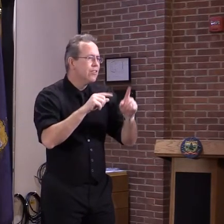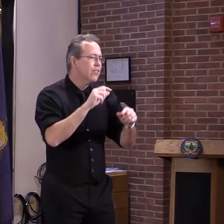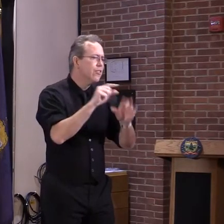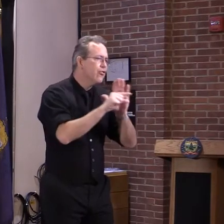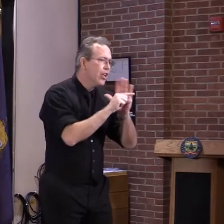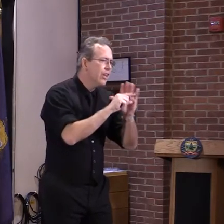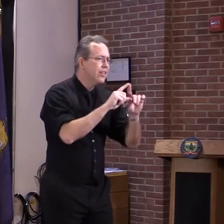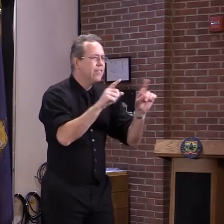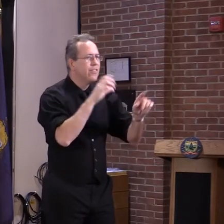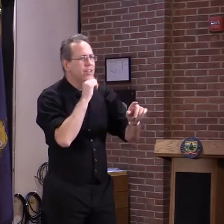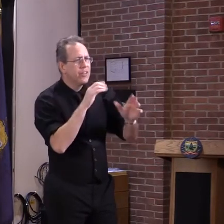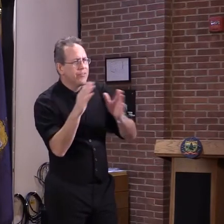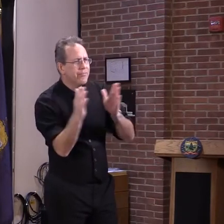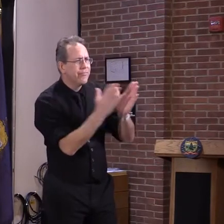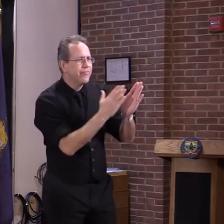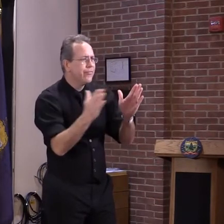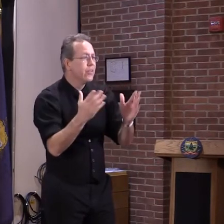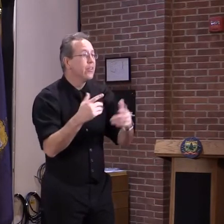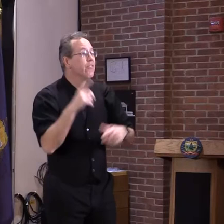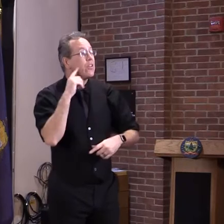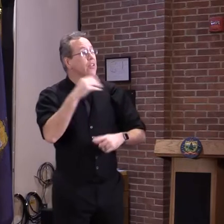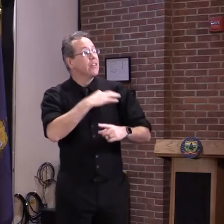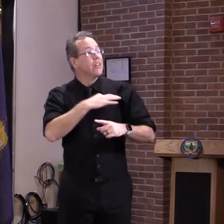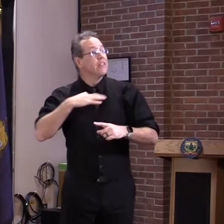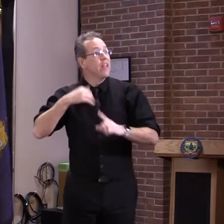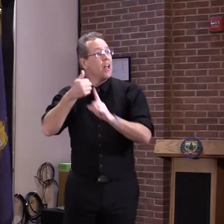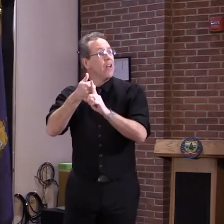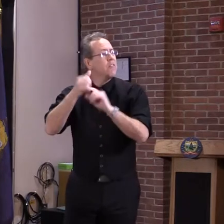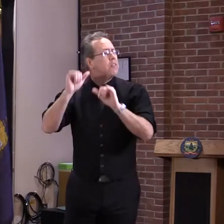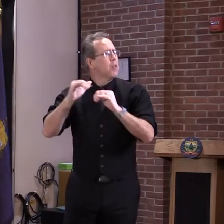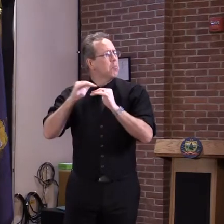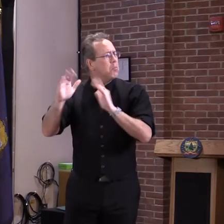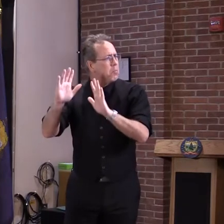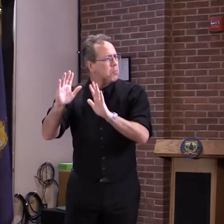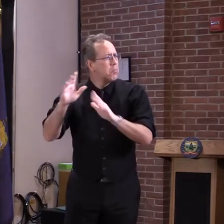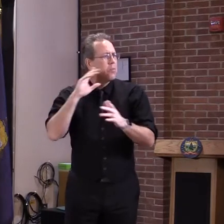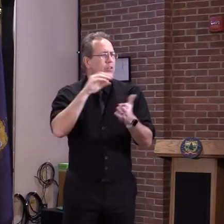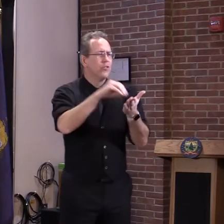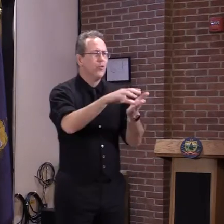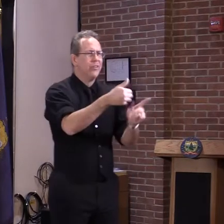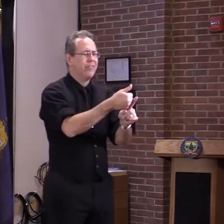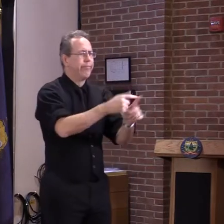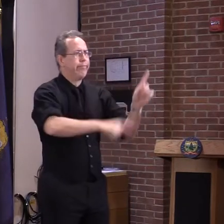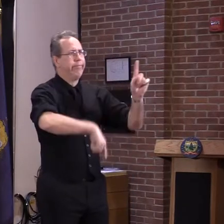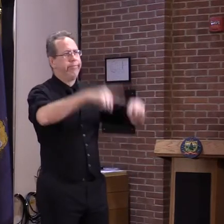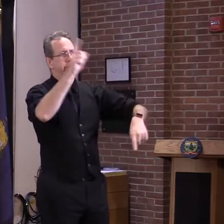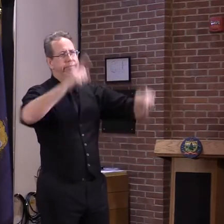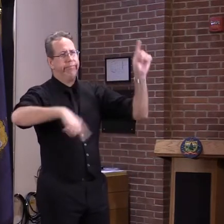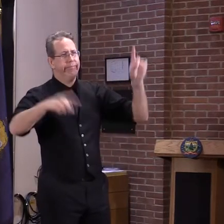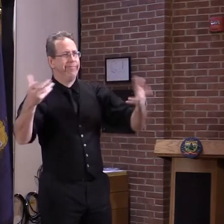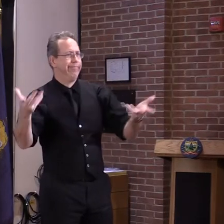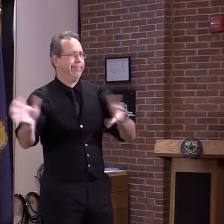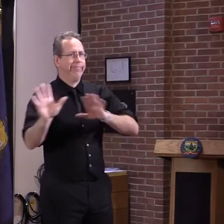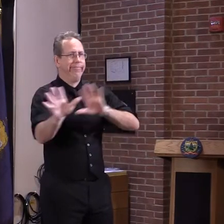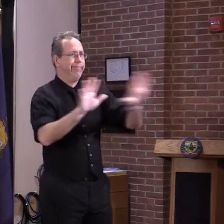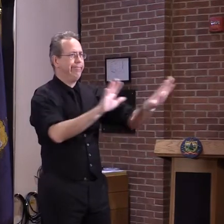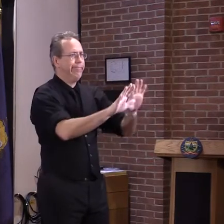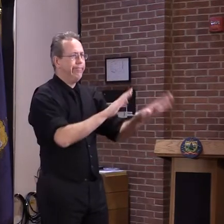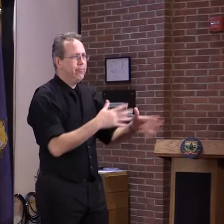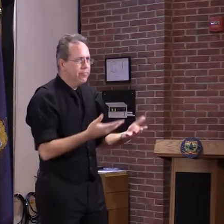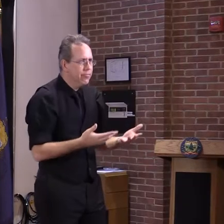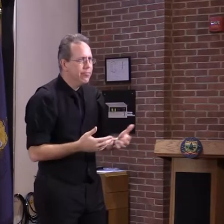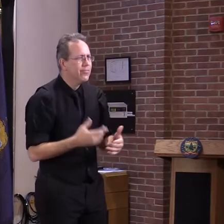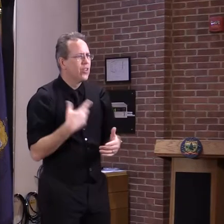is fairly consistently high across all schools in the state. But there's going to be some variability in the student vaccination rate that we want to focus in on.